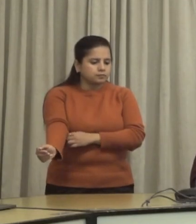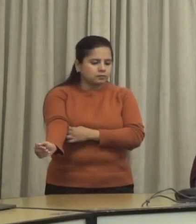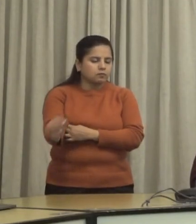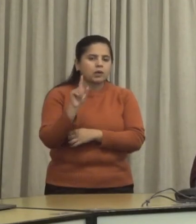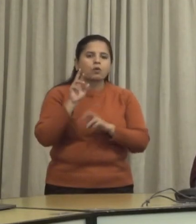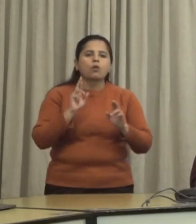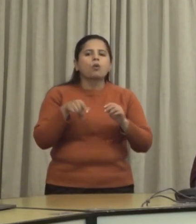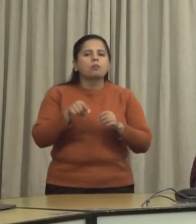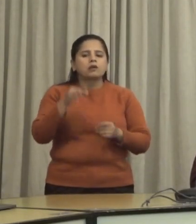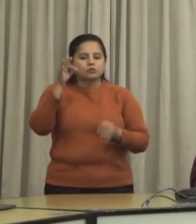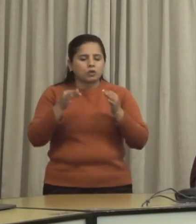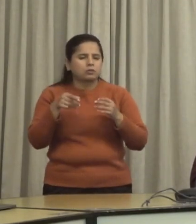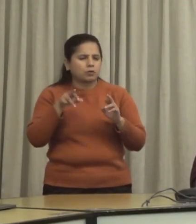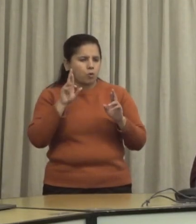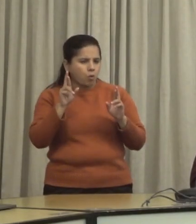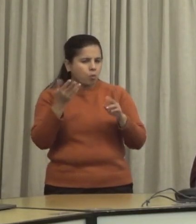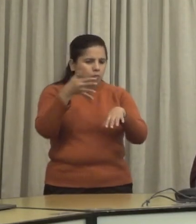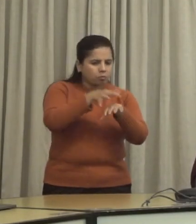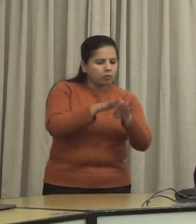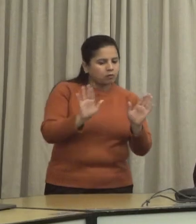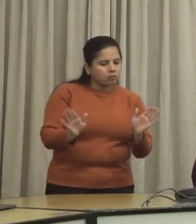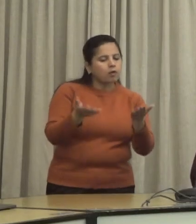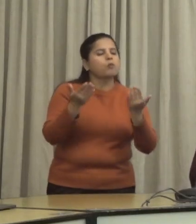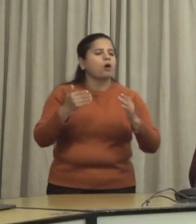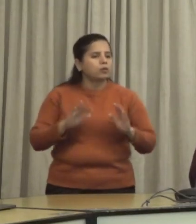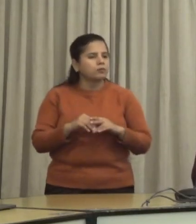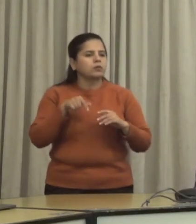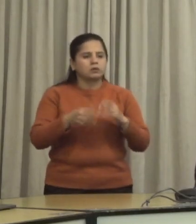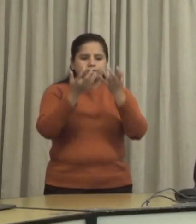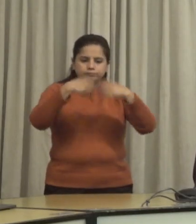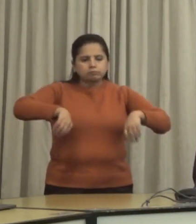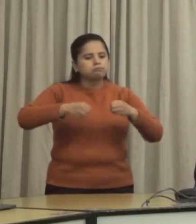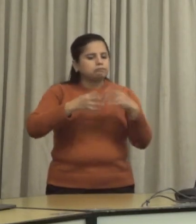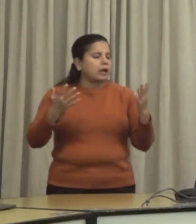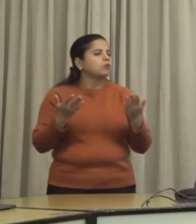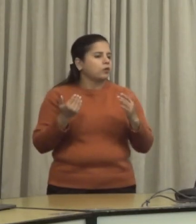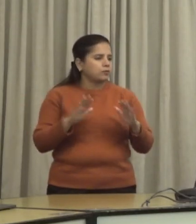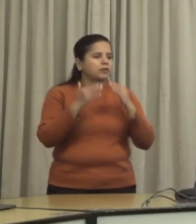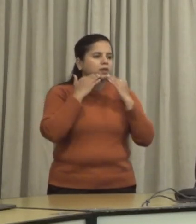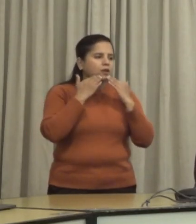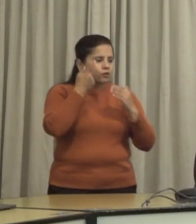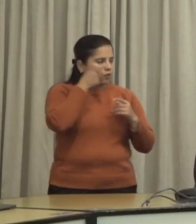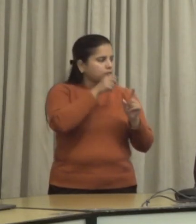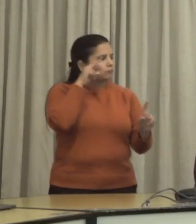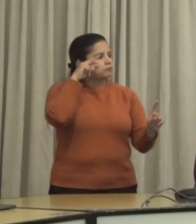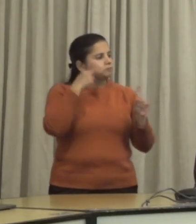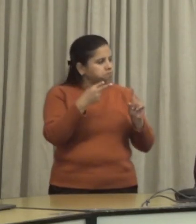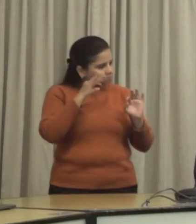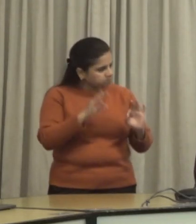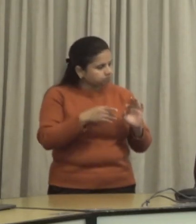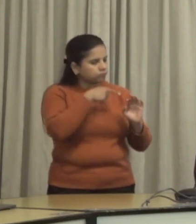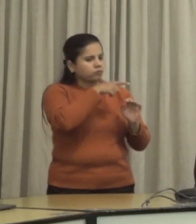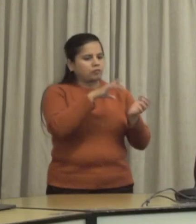this judgment acts as an enabler to break down those barriers. So thank you for that perspective